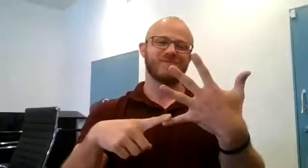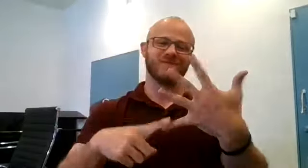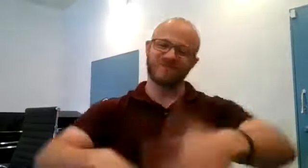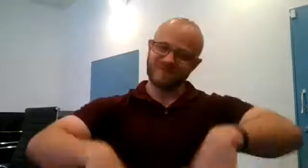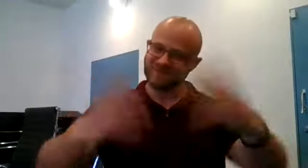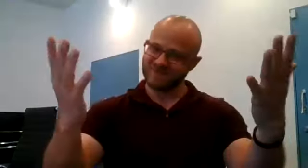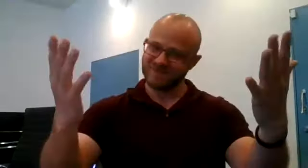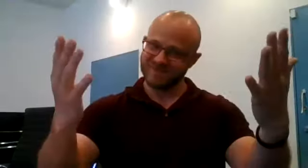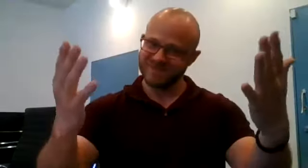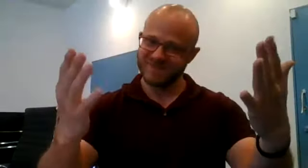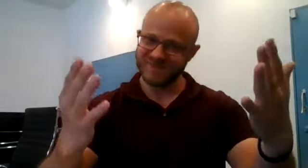Theodore. So there you go.